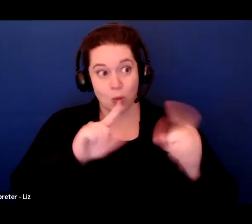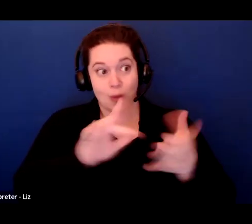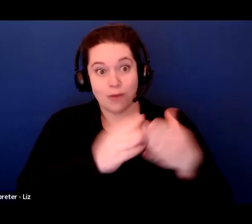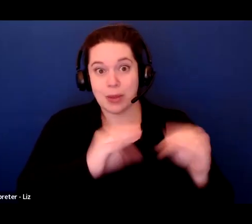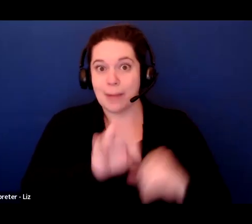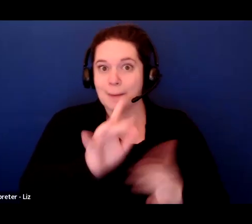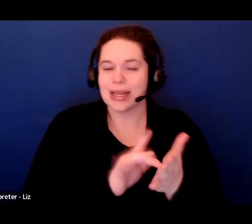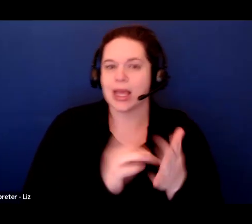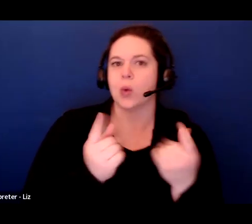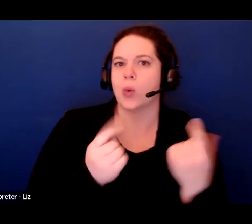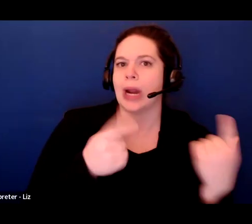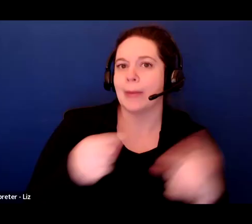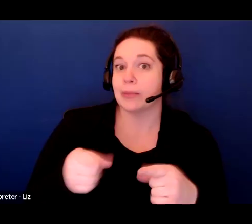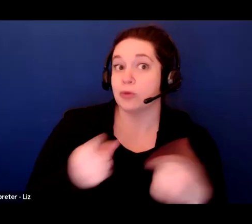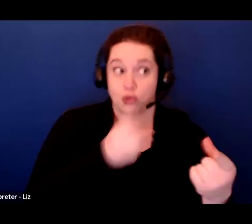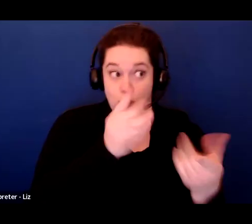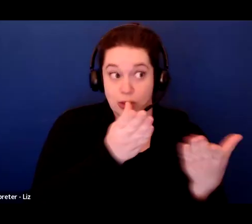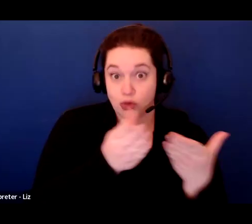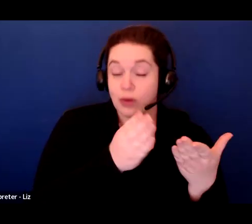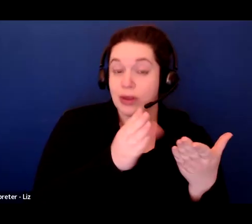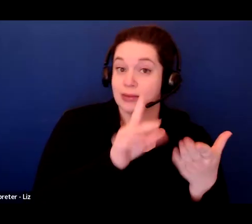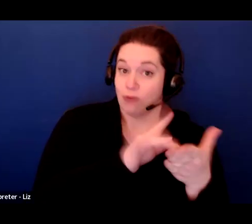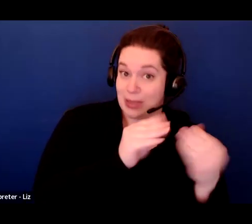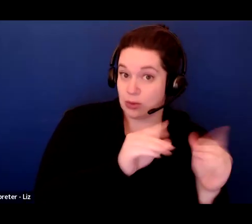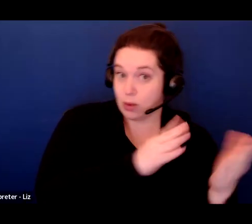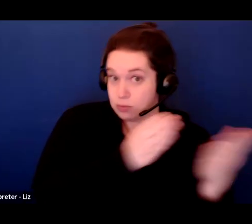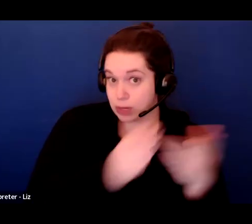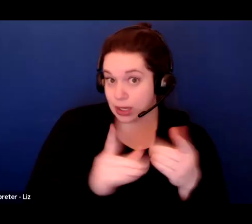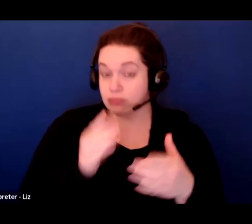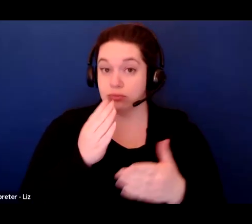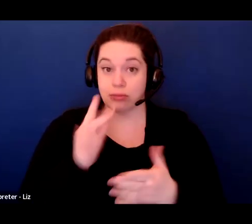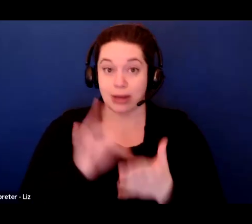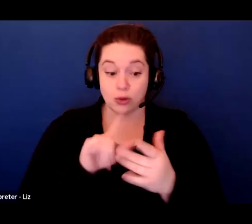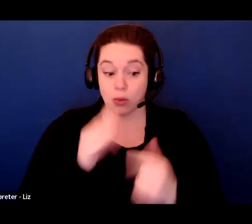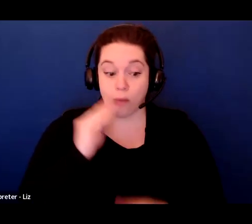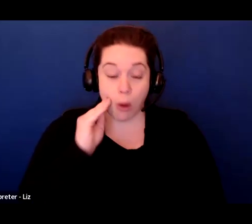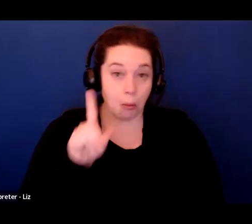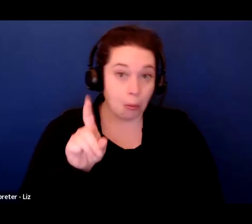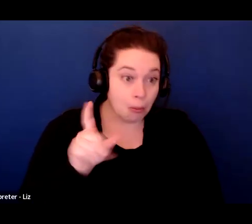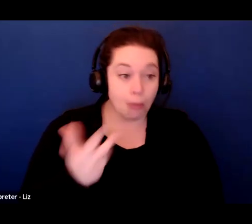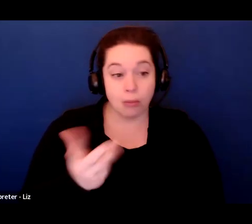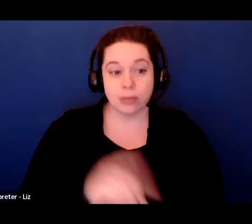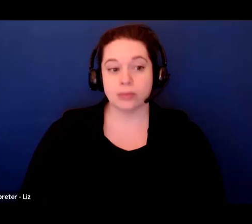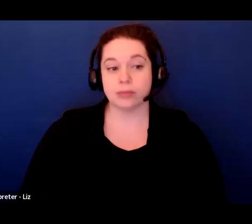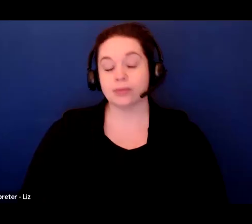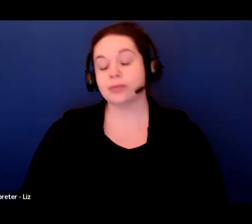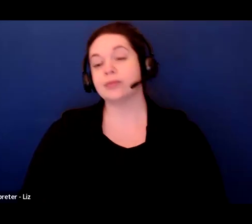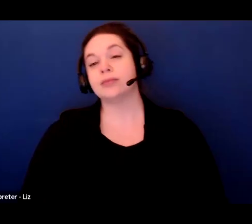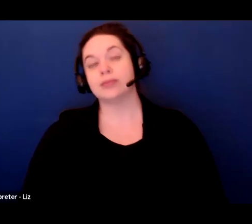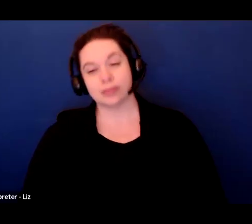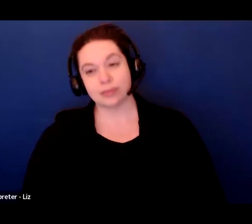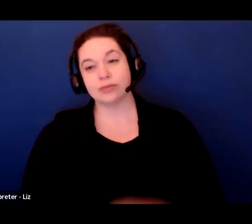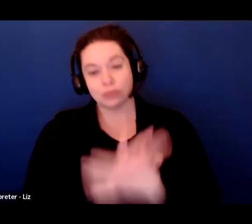service where they'll bring it to your house? Just all these kinds of things are just good. And think about, if you're in